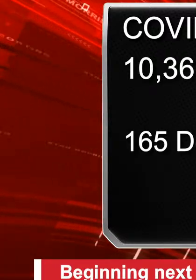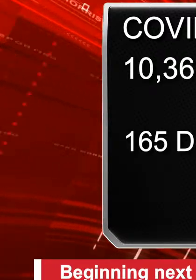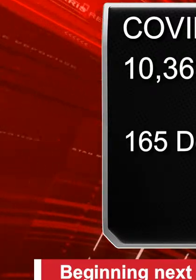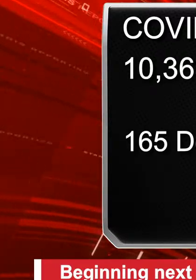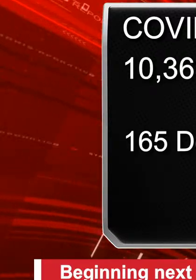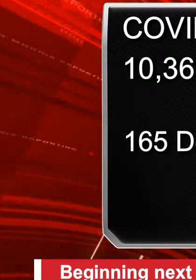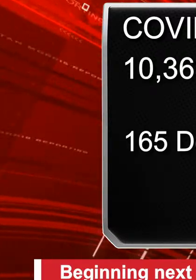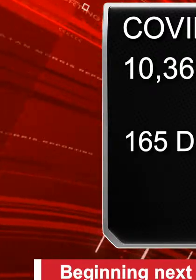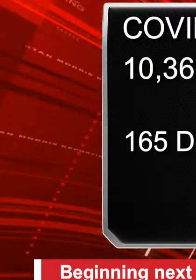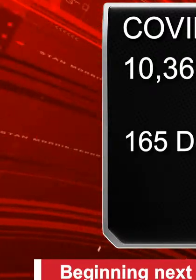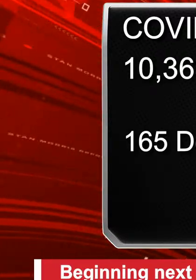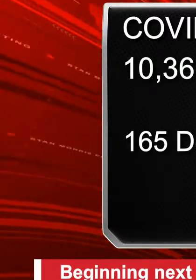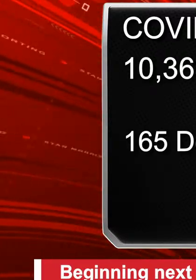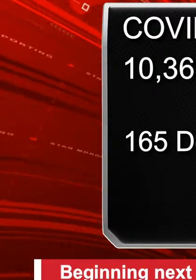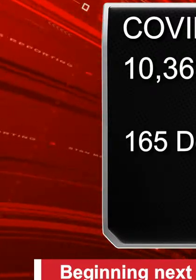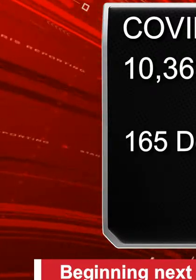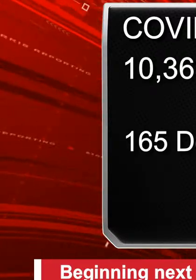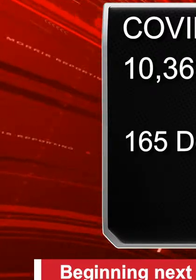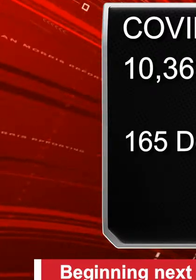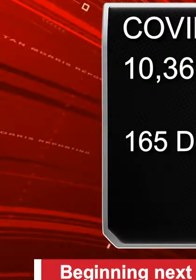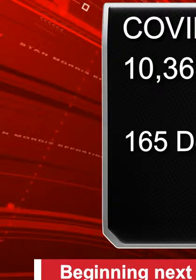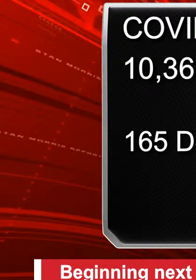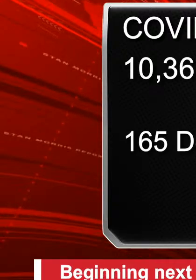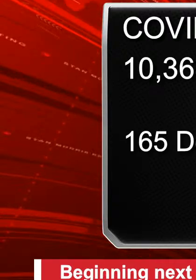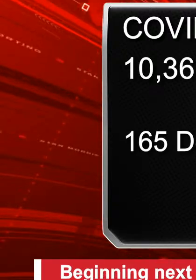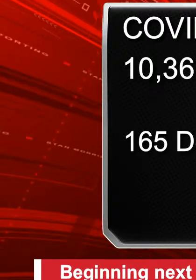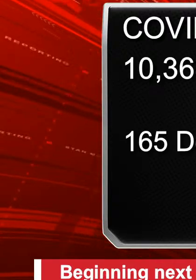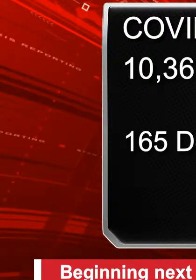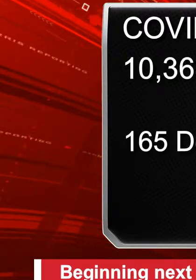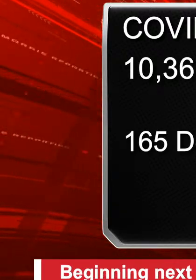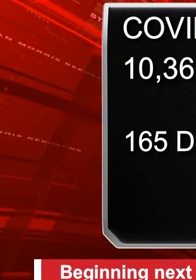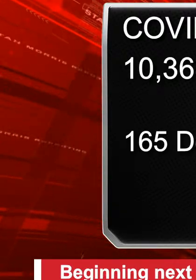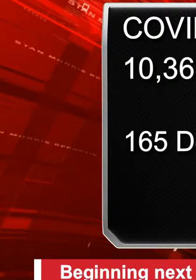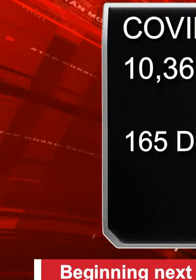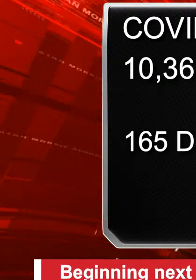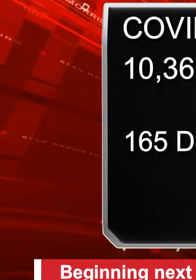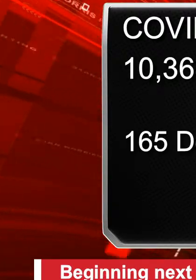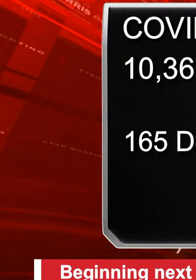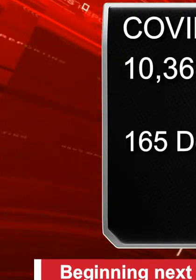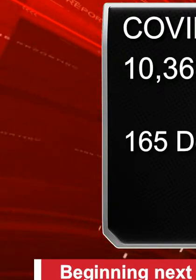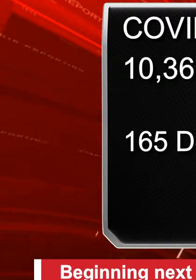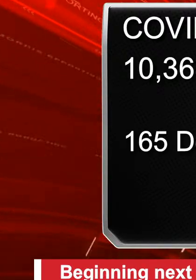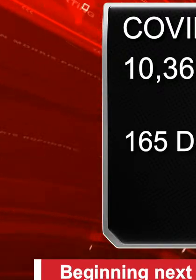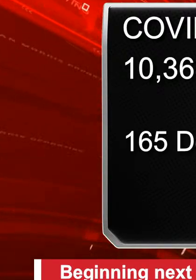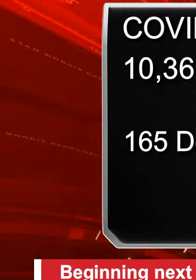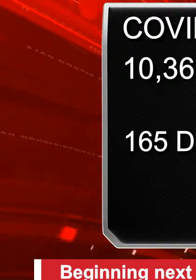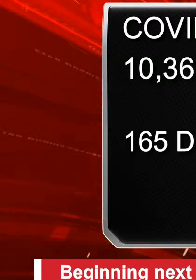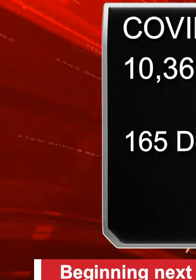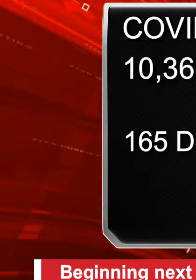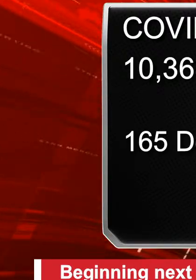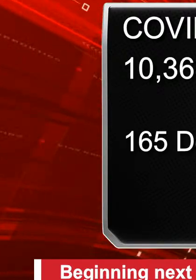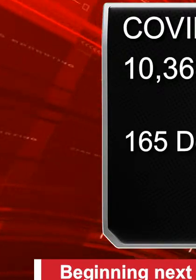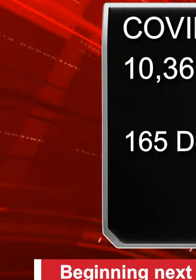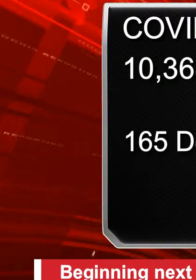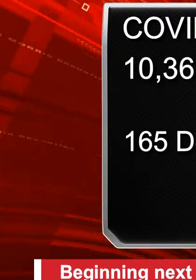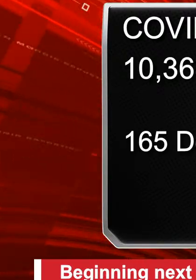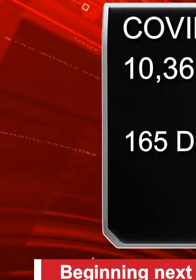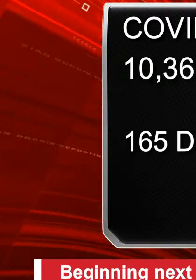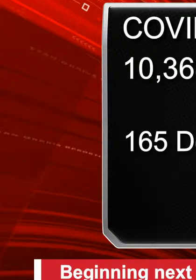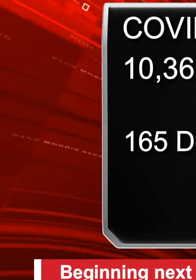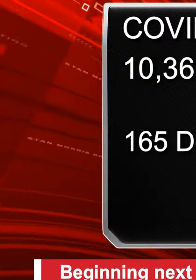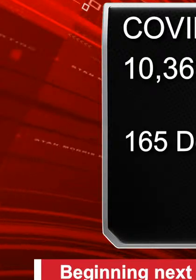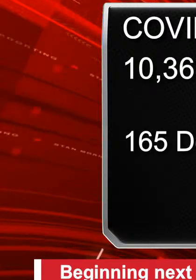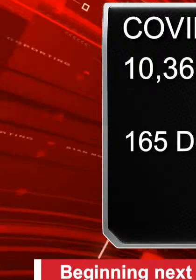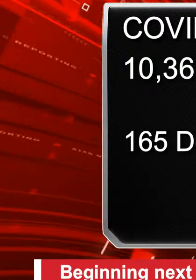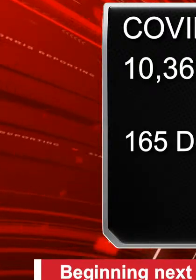can find out exactly what needs to be done for your business. In essence, guidelines that are on the way Friday will probably read a lot